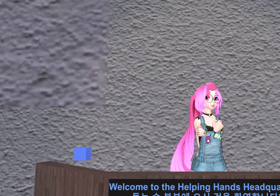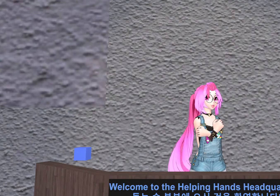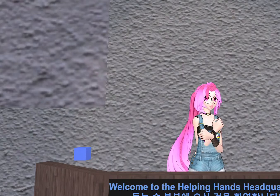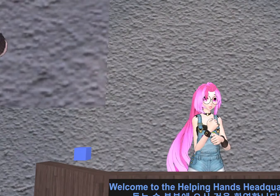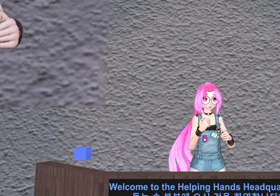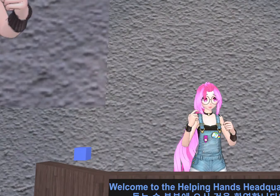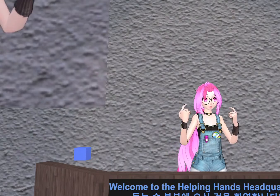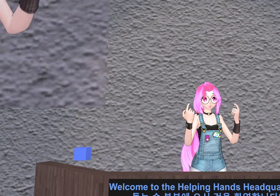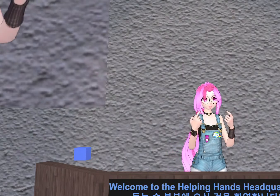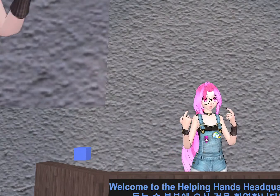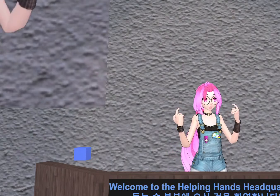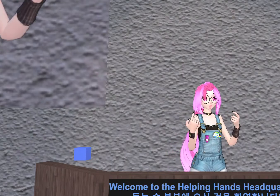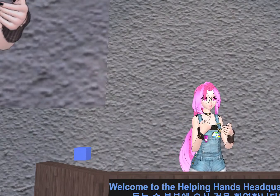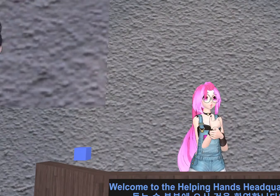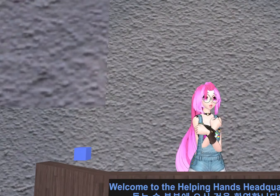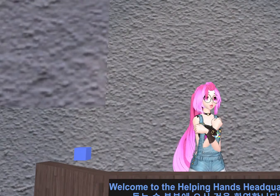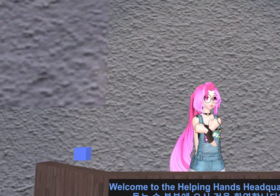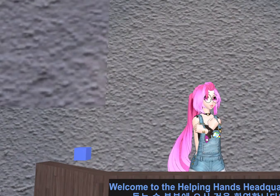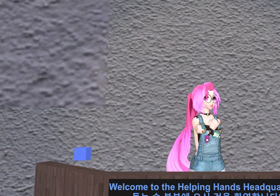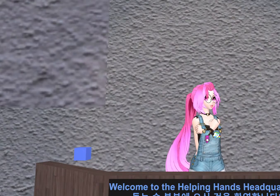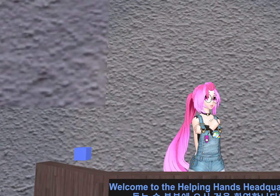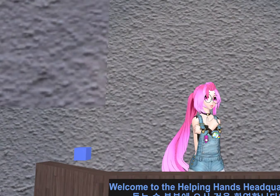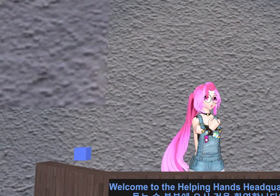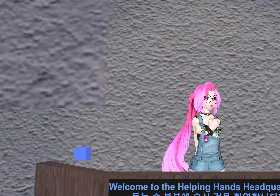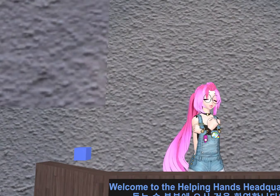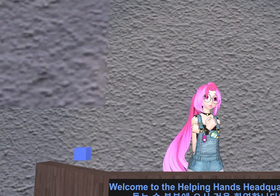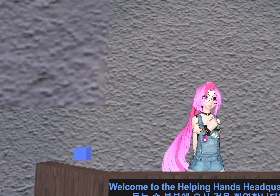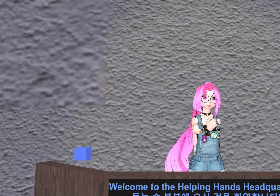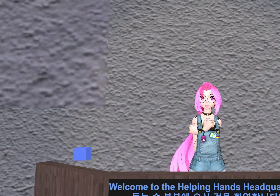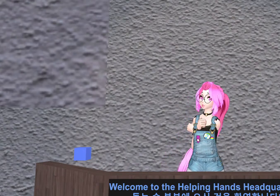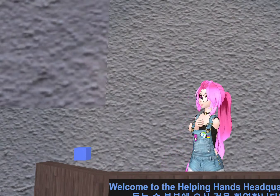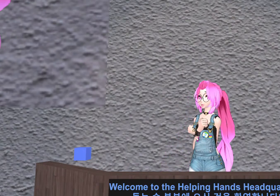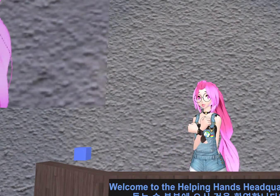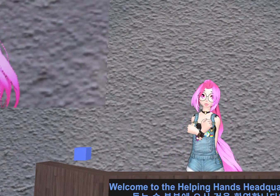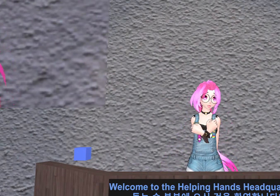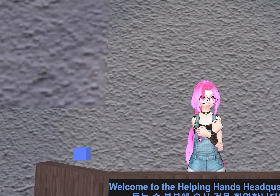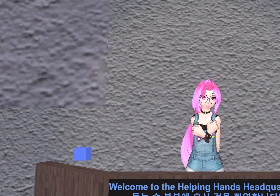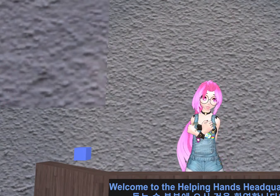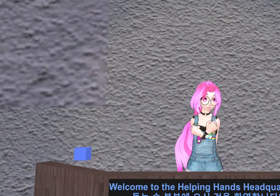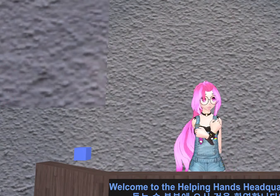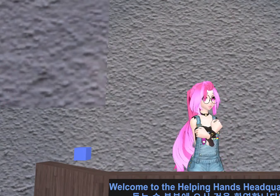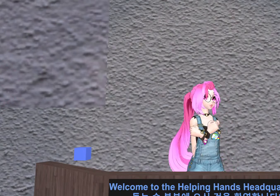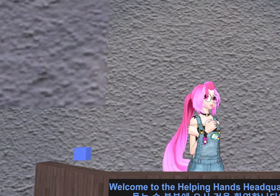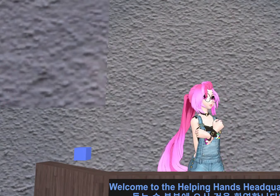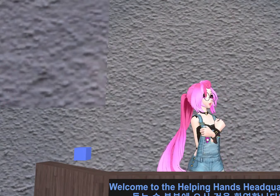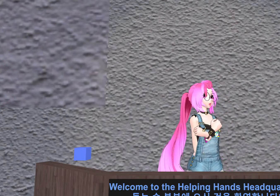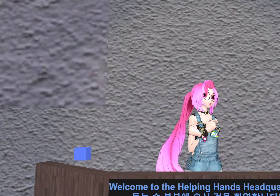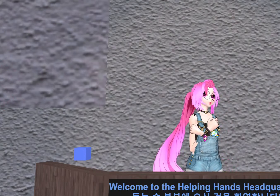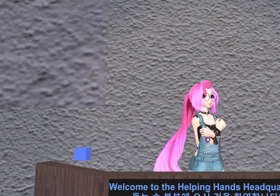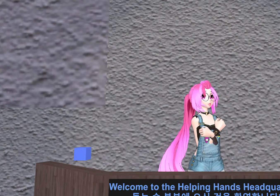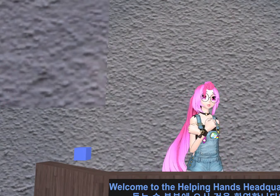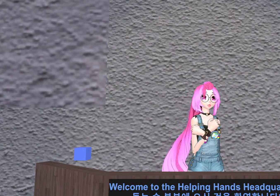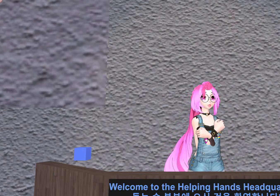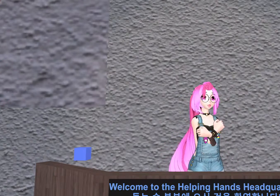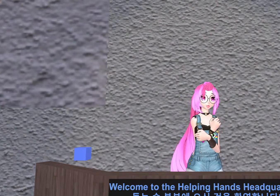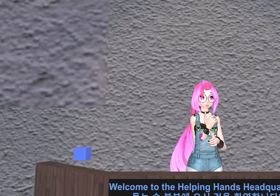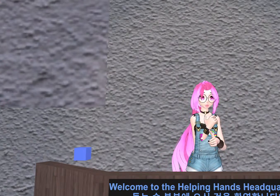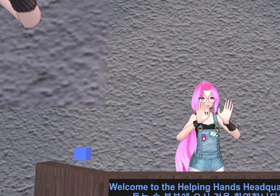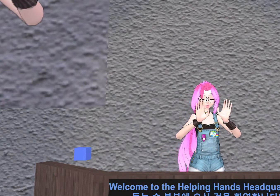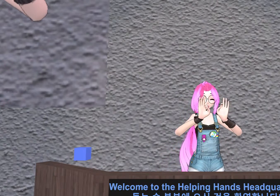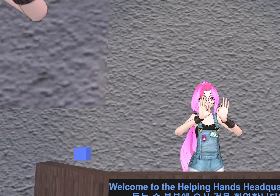about celebrating the fact that people are allowed to love who they want to love. So that's a good one to know in general. Just